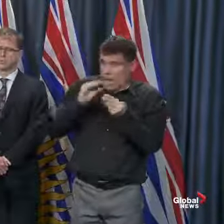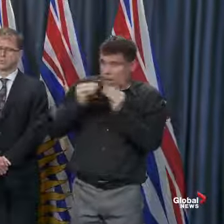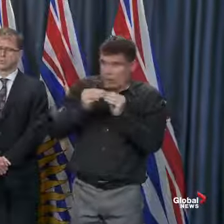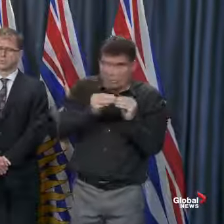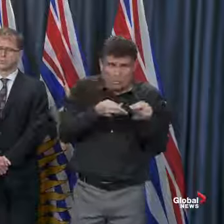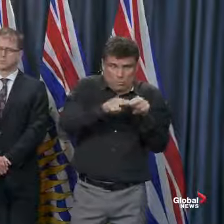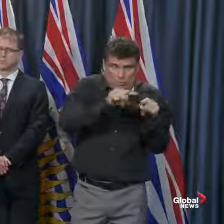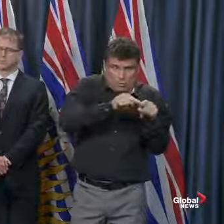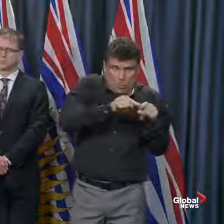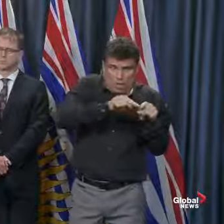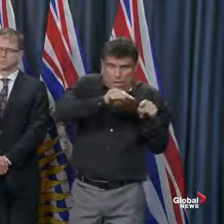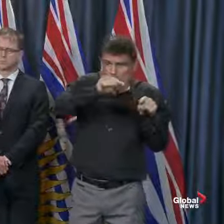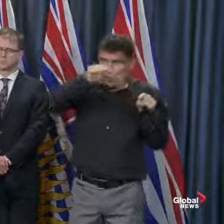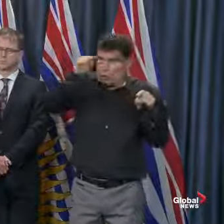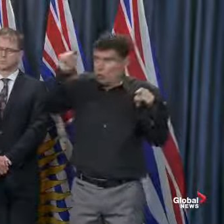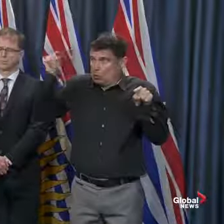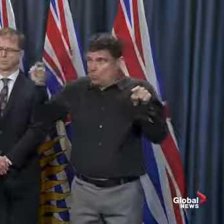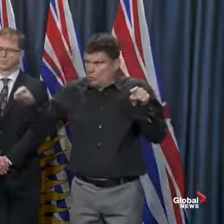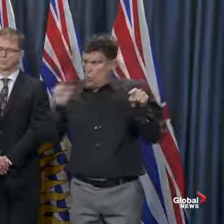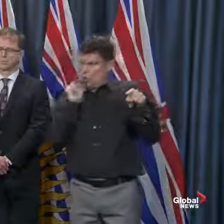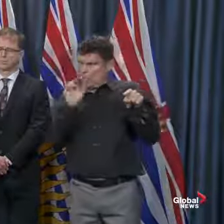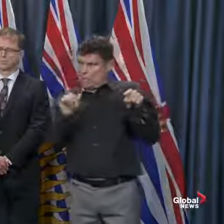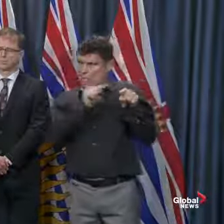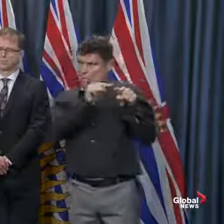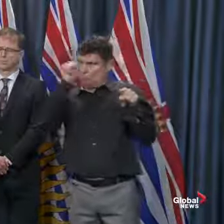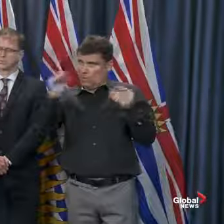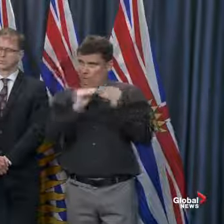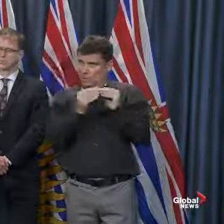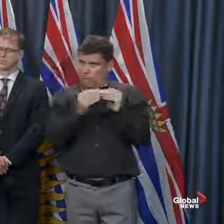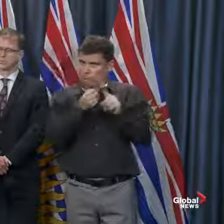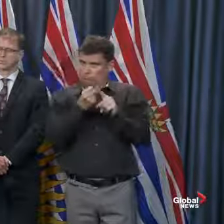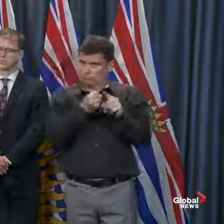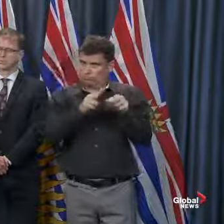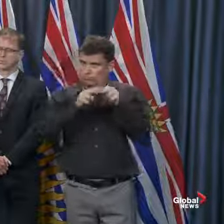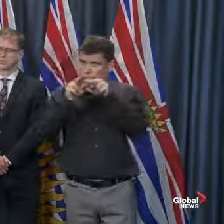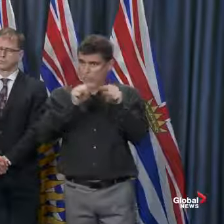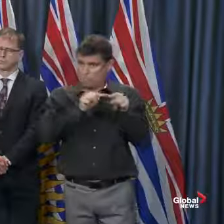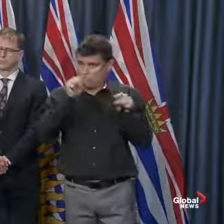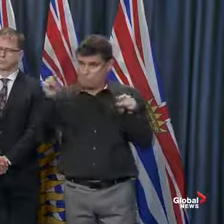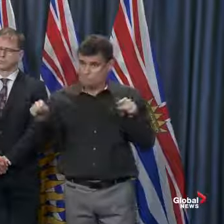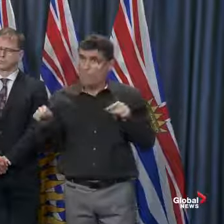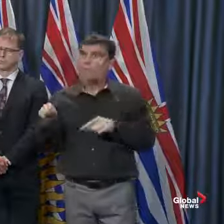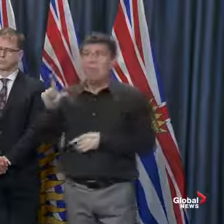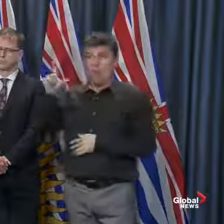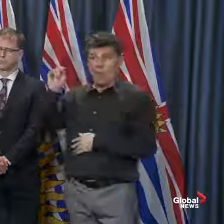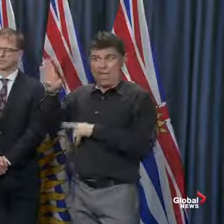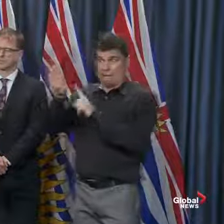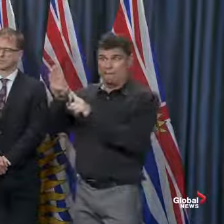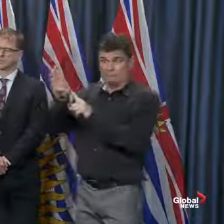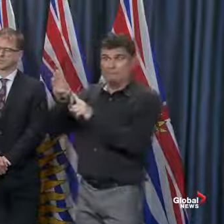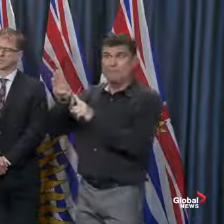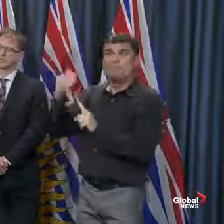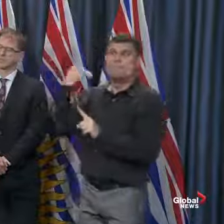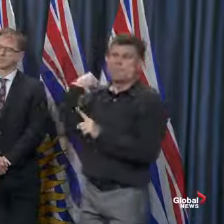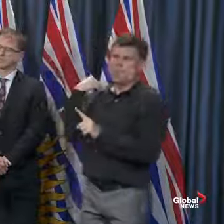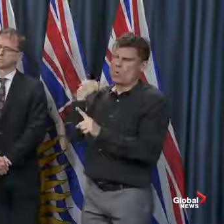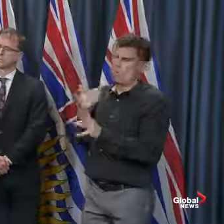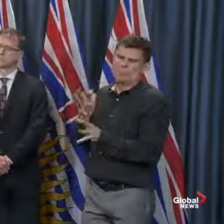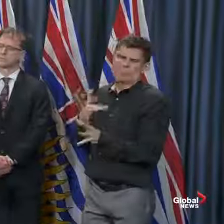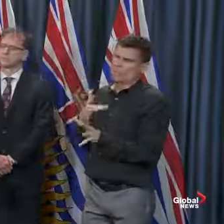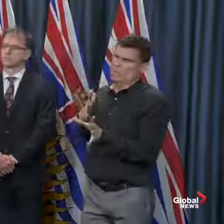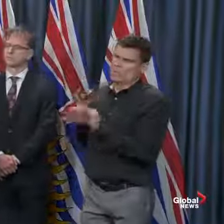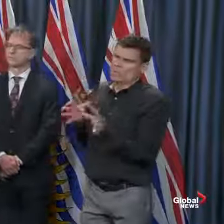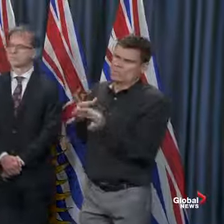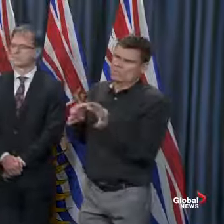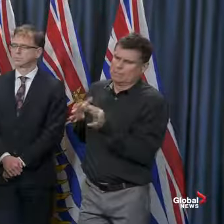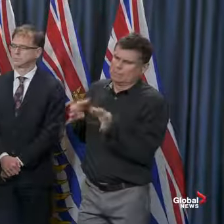reporting, as you've noticed. So the lab was very up-to-date until very recently, but